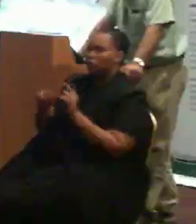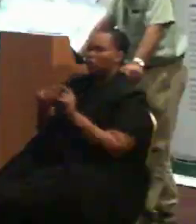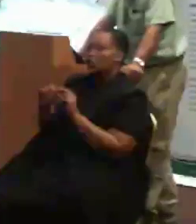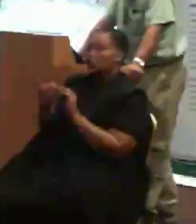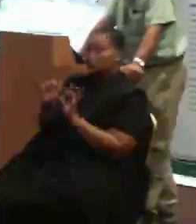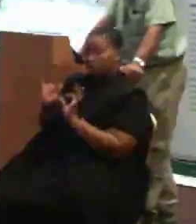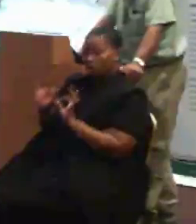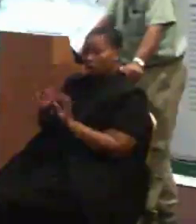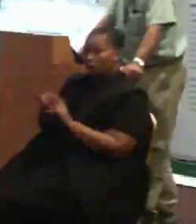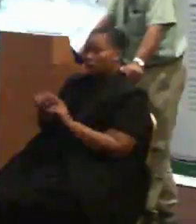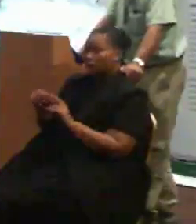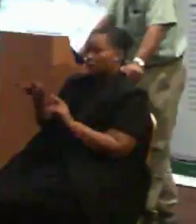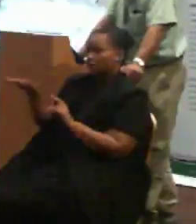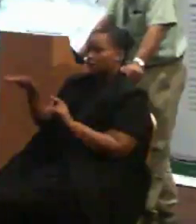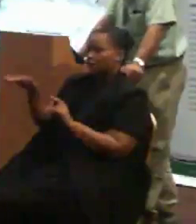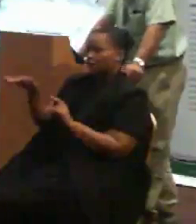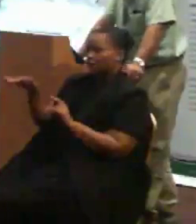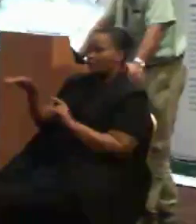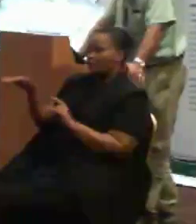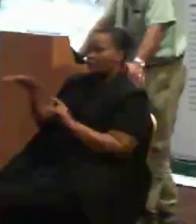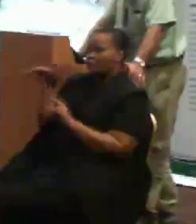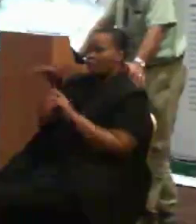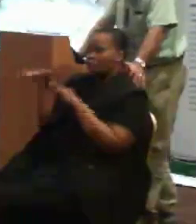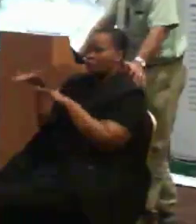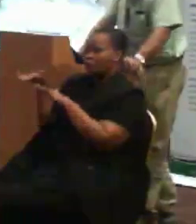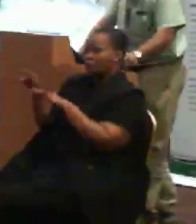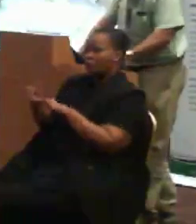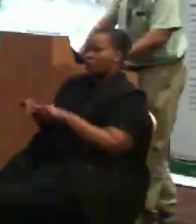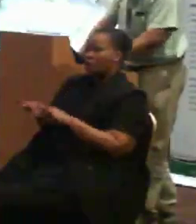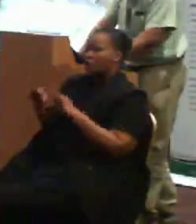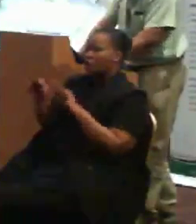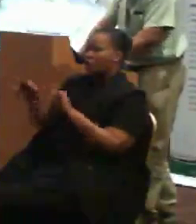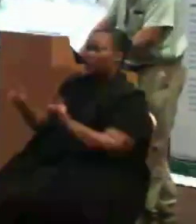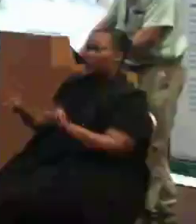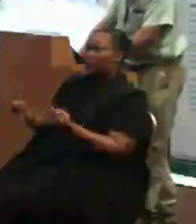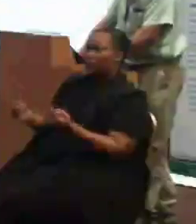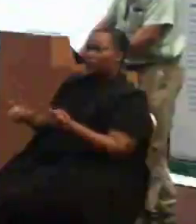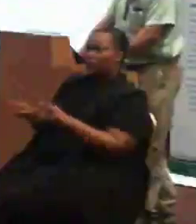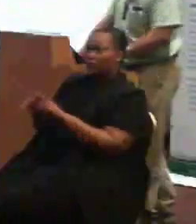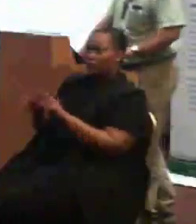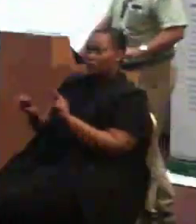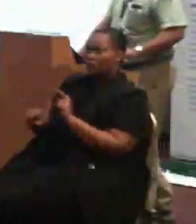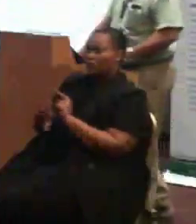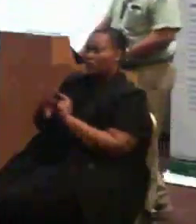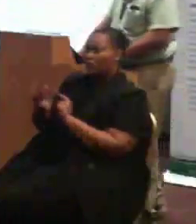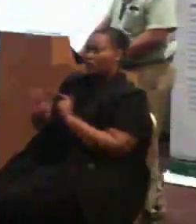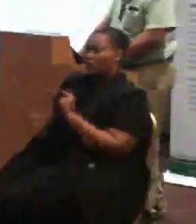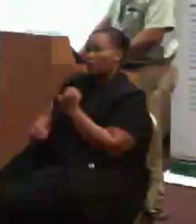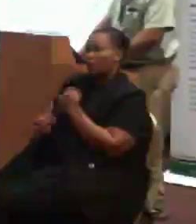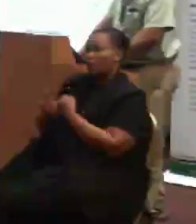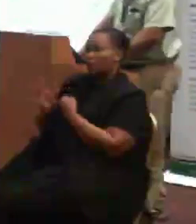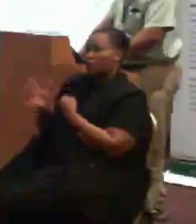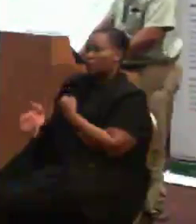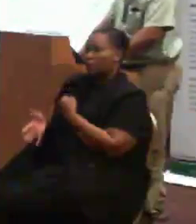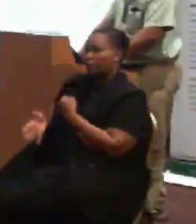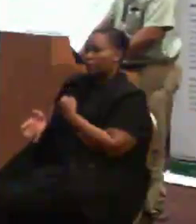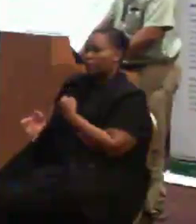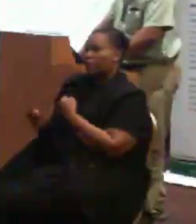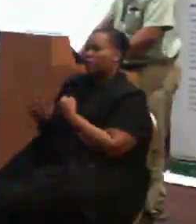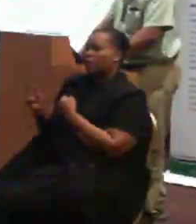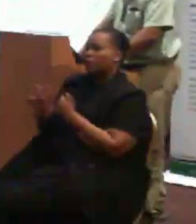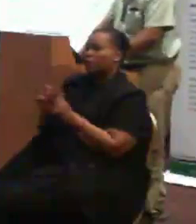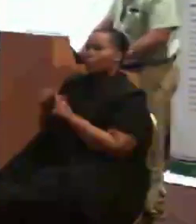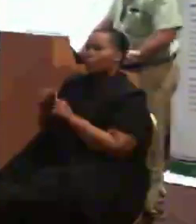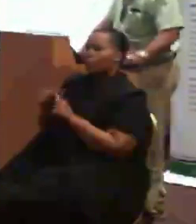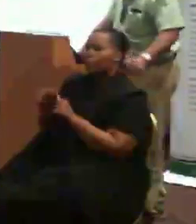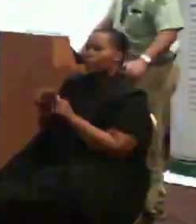Zimbabwean people can't afford it. And that is exactly what will happen in South Africa. So the sooner the better.